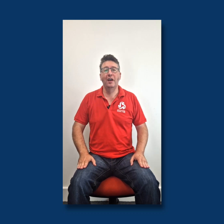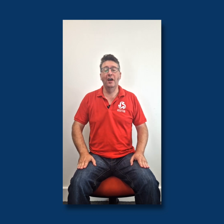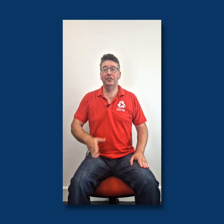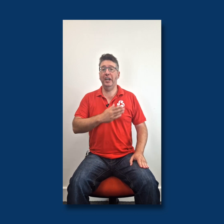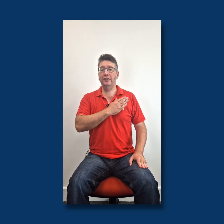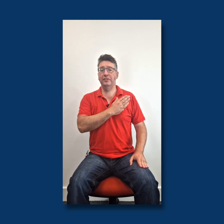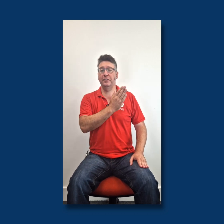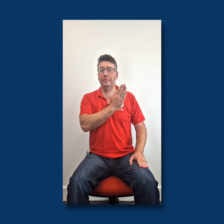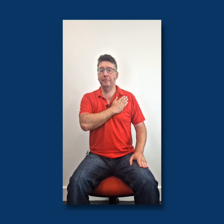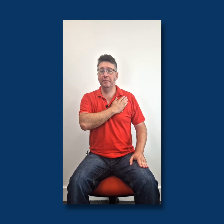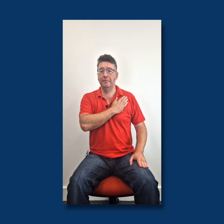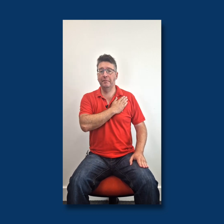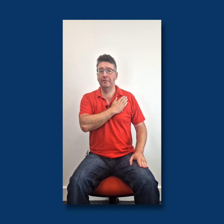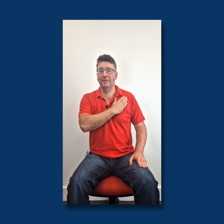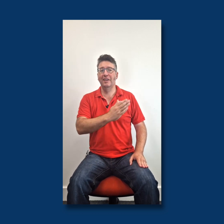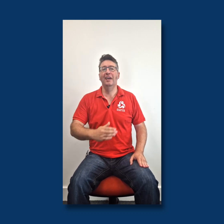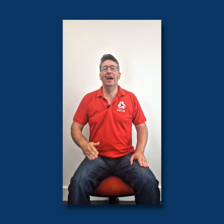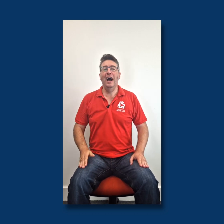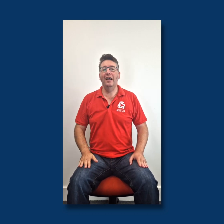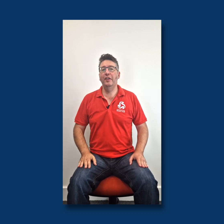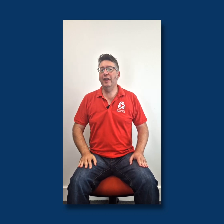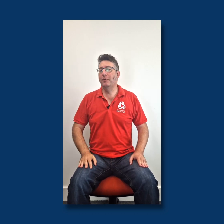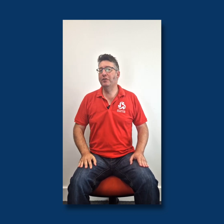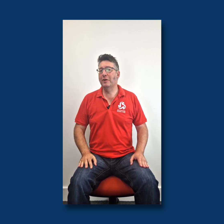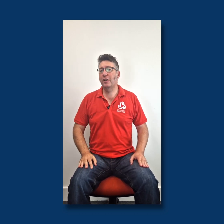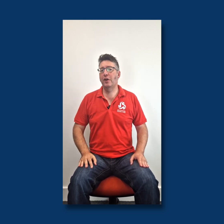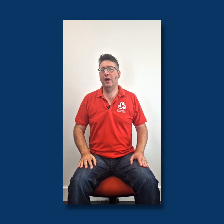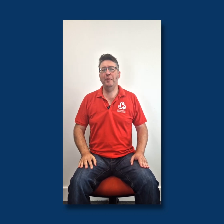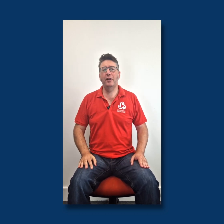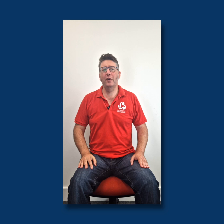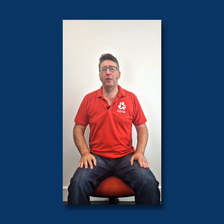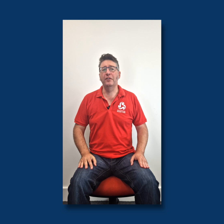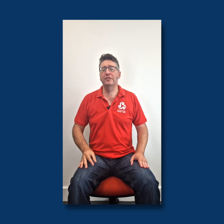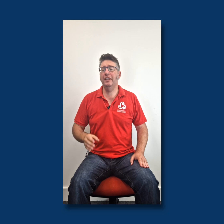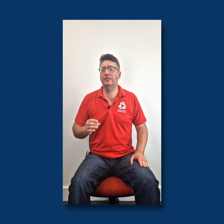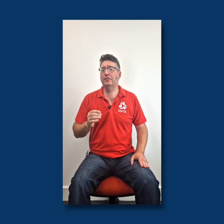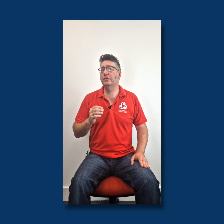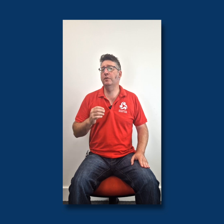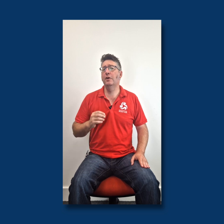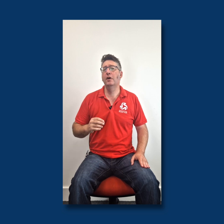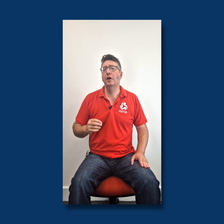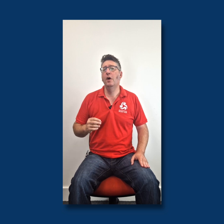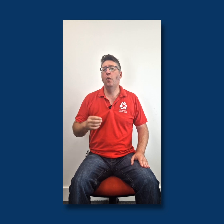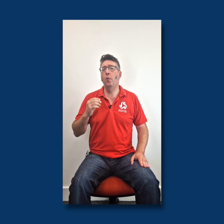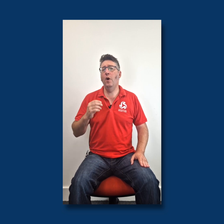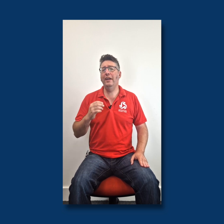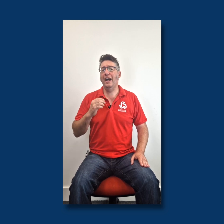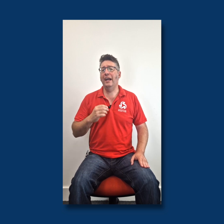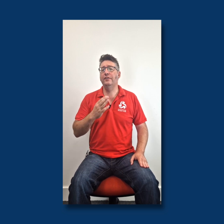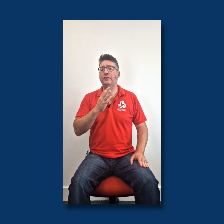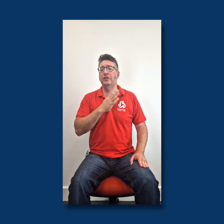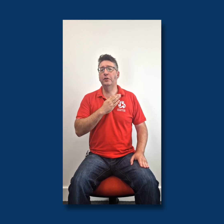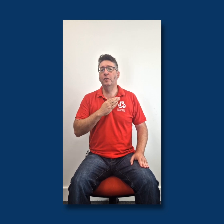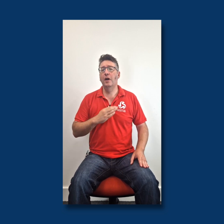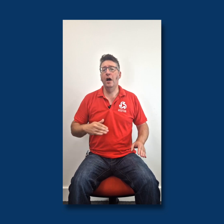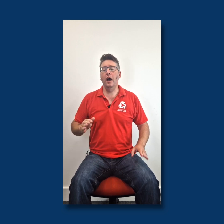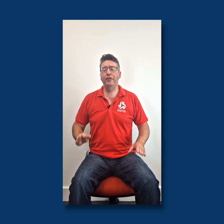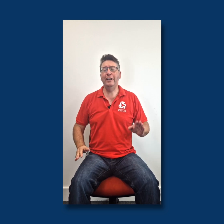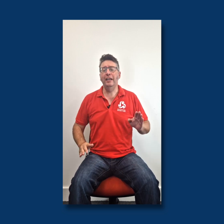a chest, and then we'll do a couple of quick ones. So let's do 1 and 2, a 3